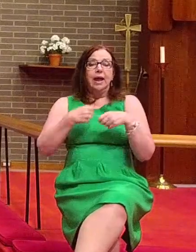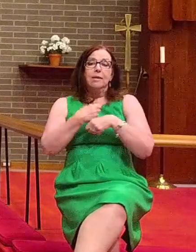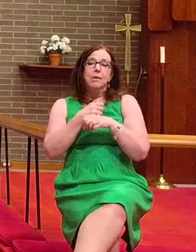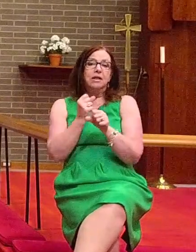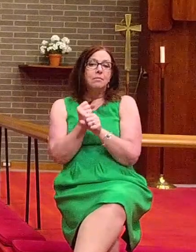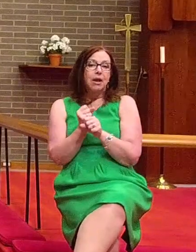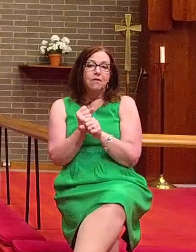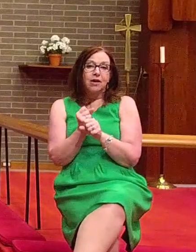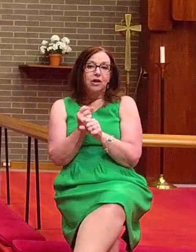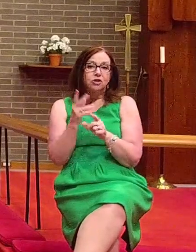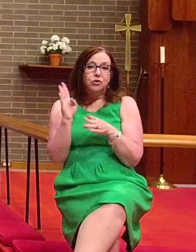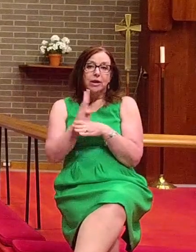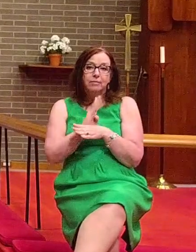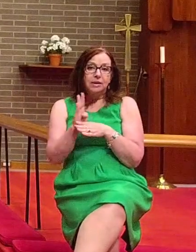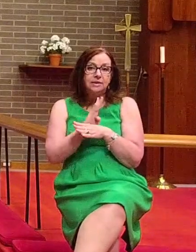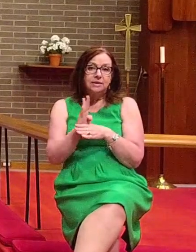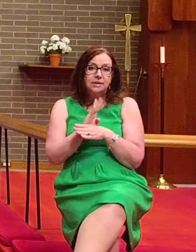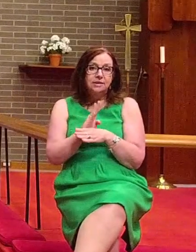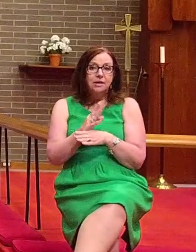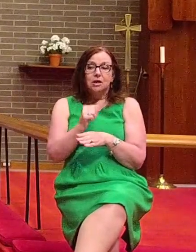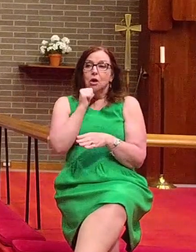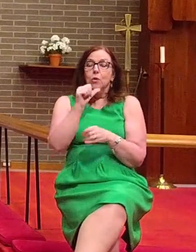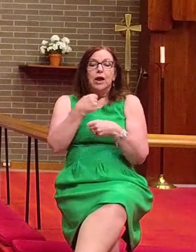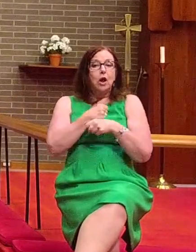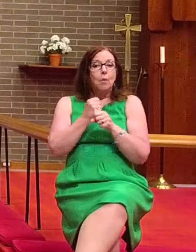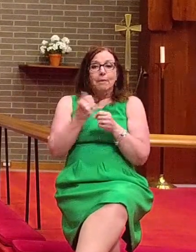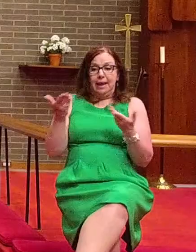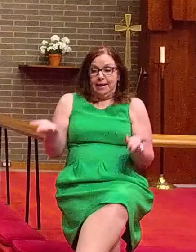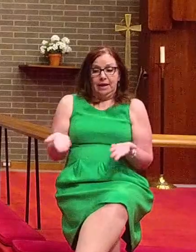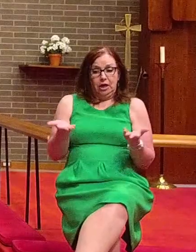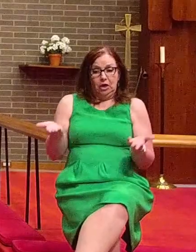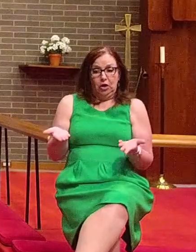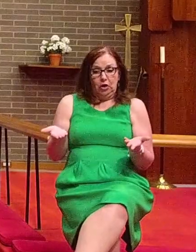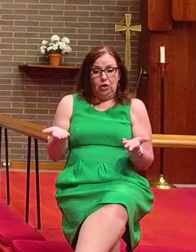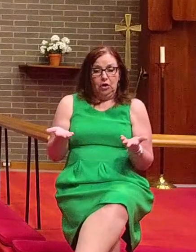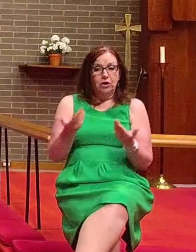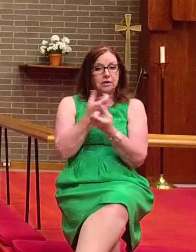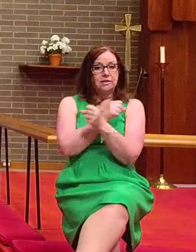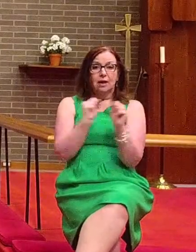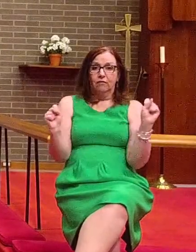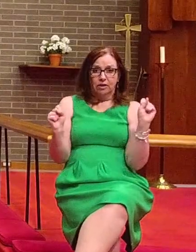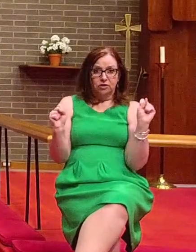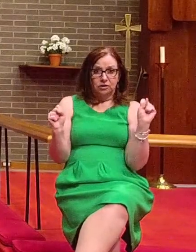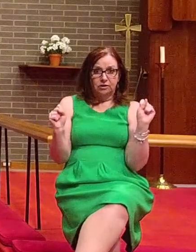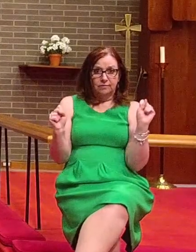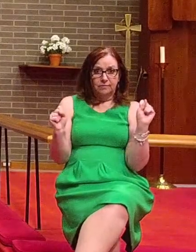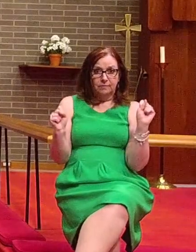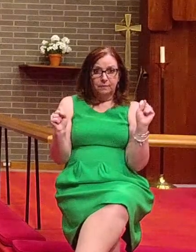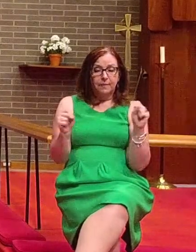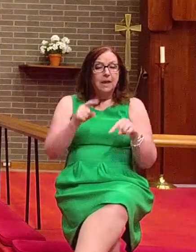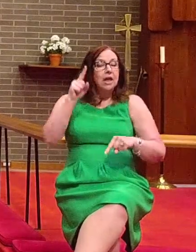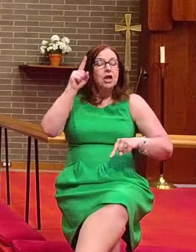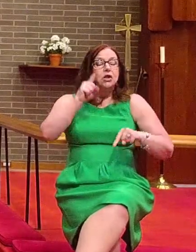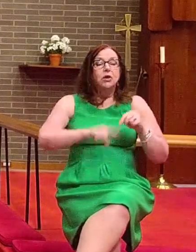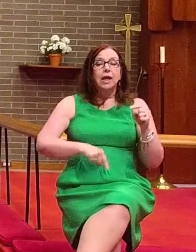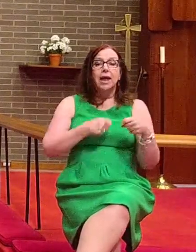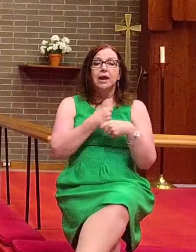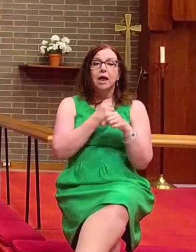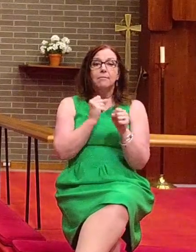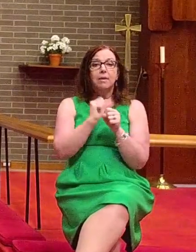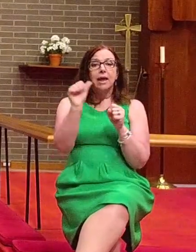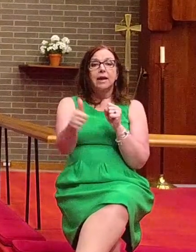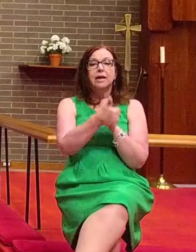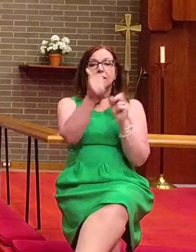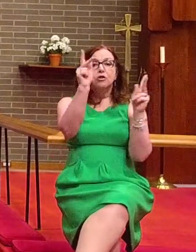manufacturing business. We don't make here salvation. We cannot make